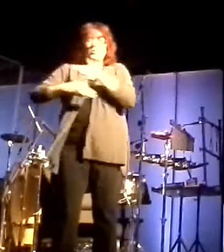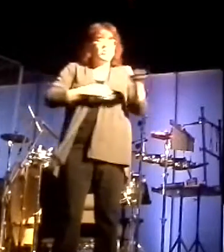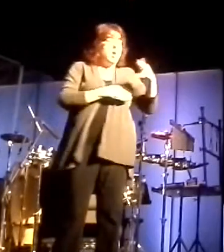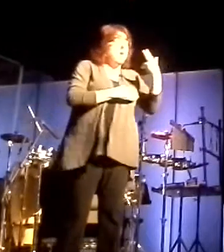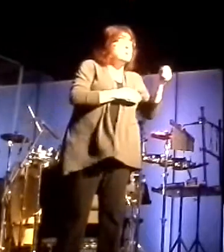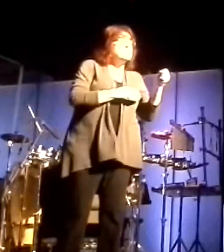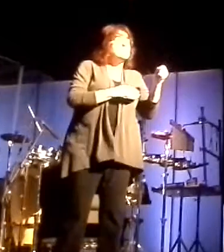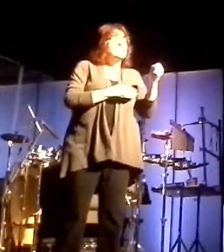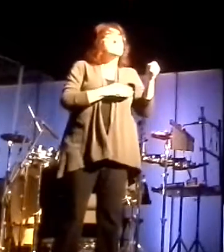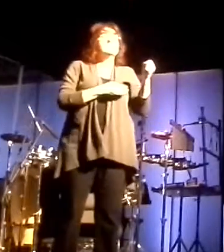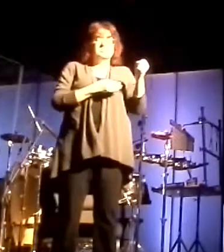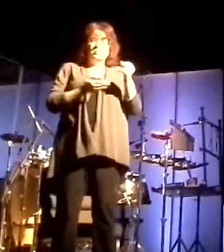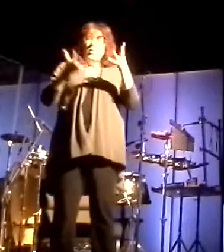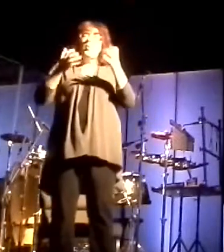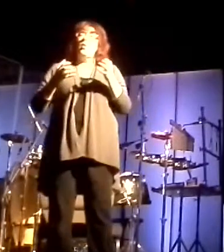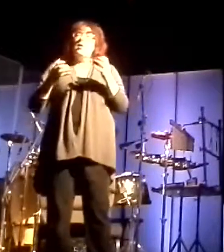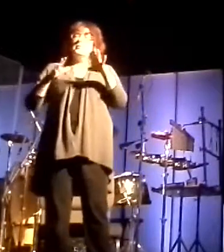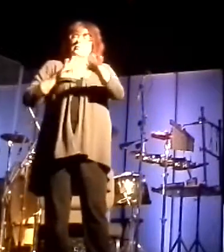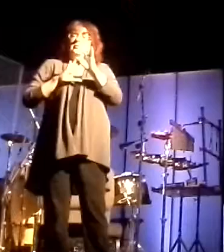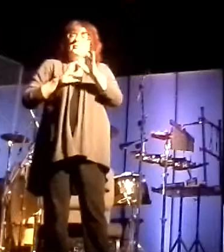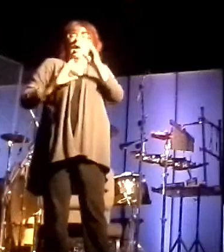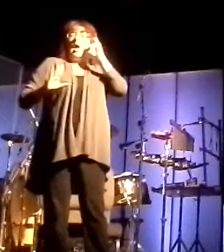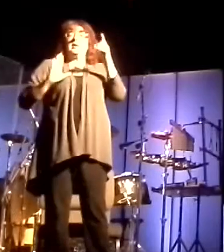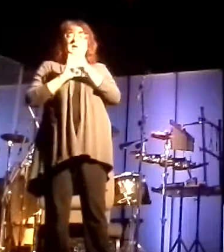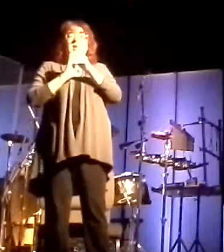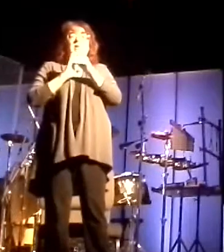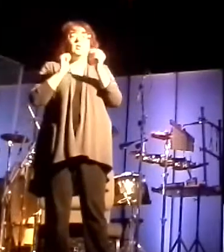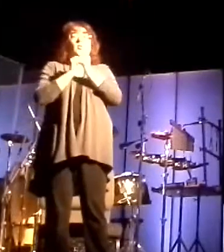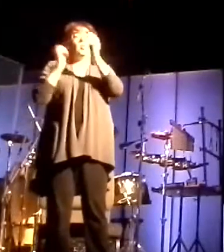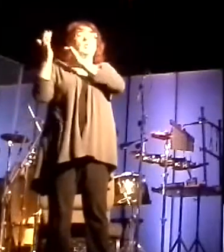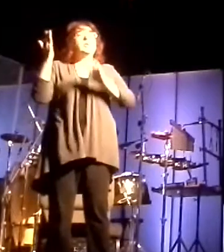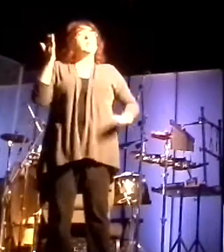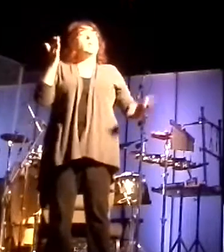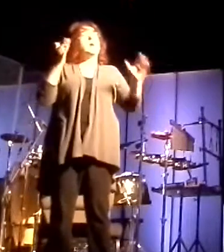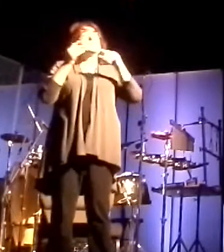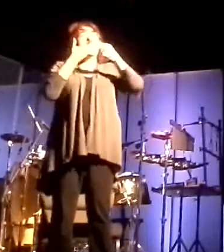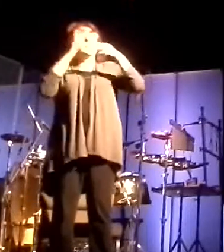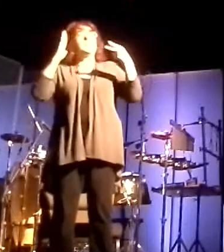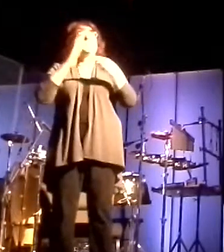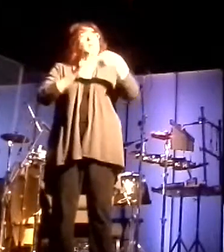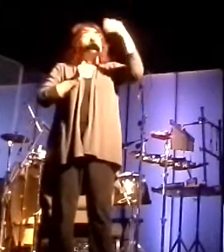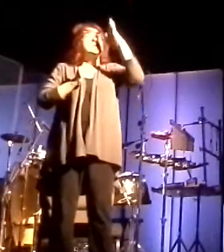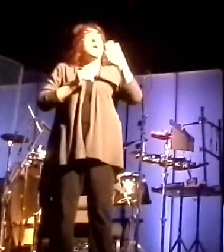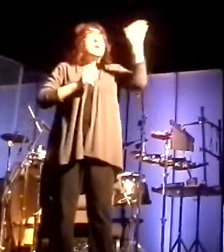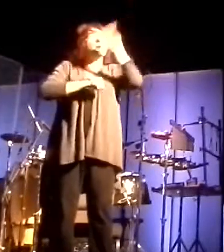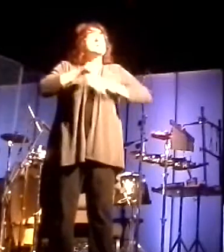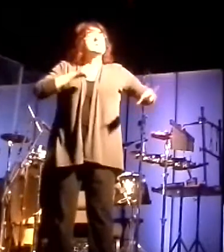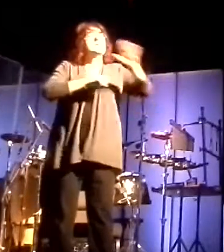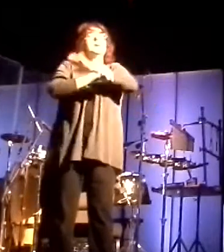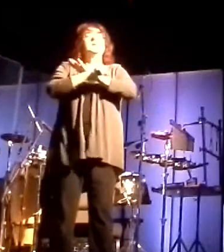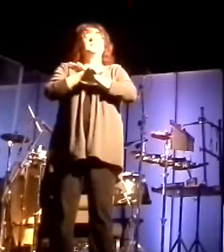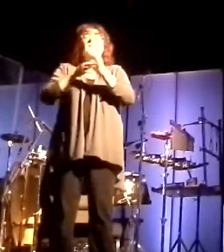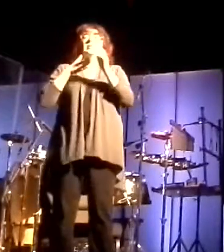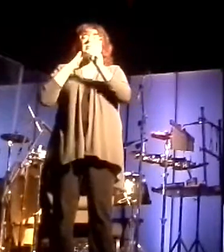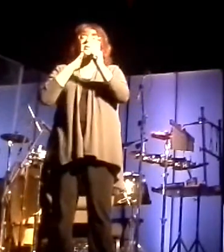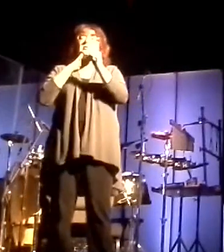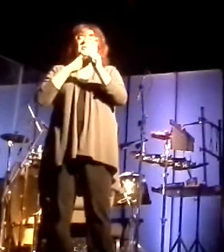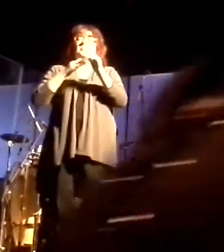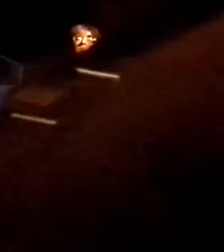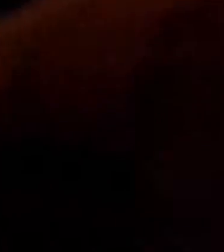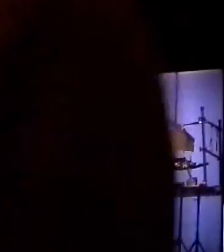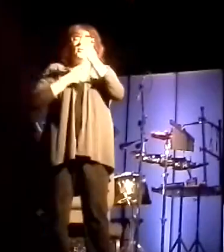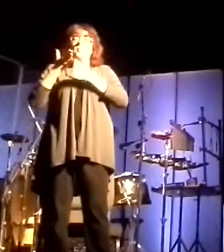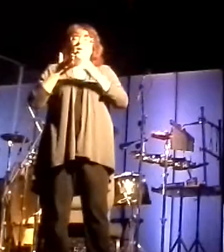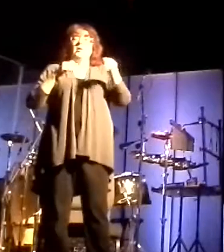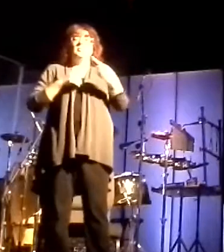high school. We want them to discover their identity in Christ and their purpose in God's kingdom. Leadership is a vital